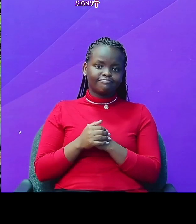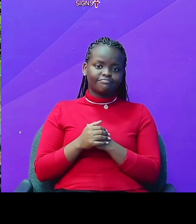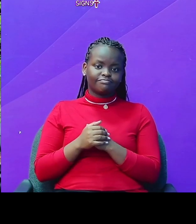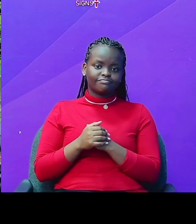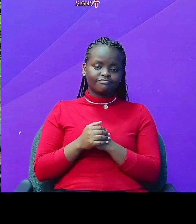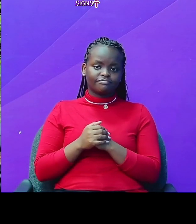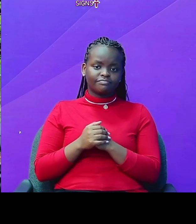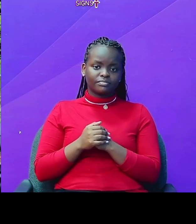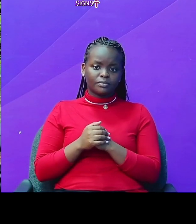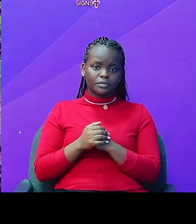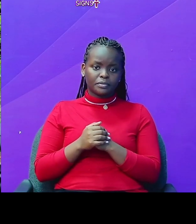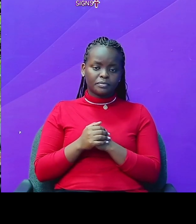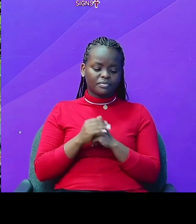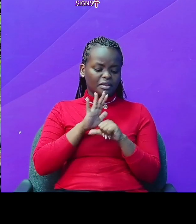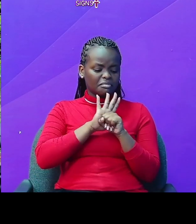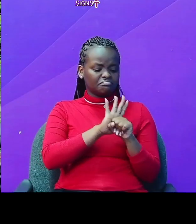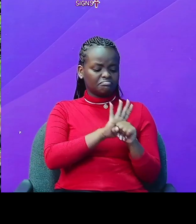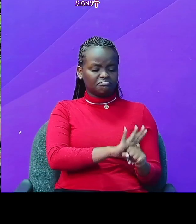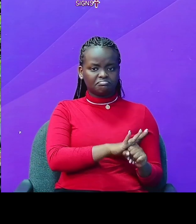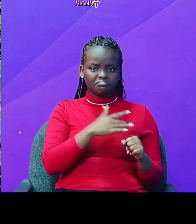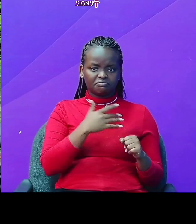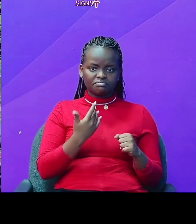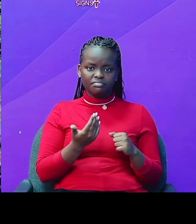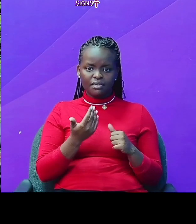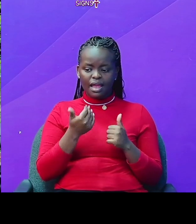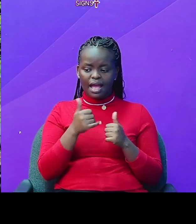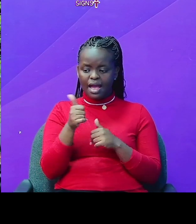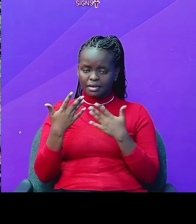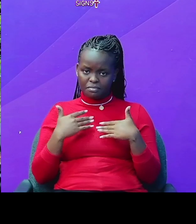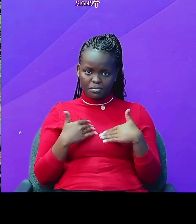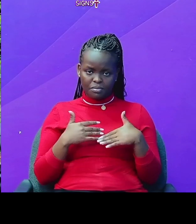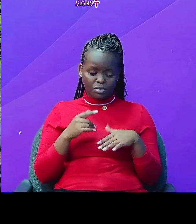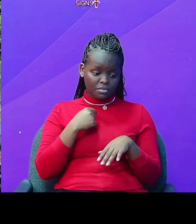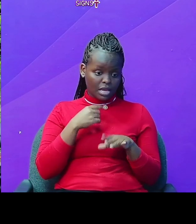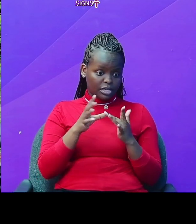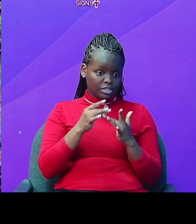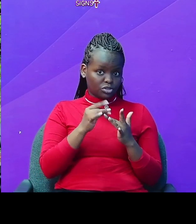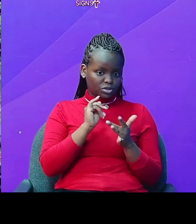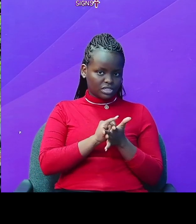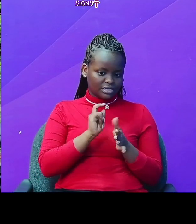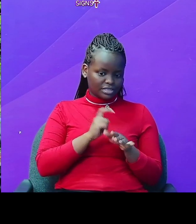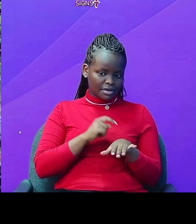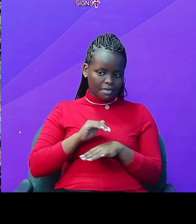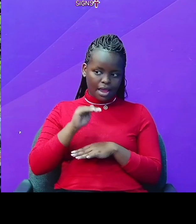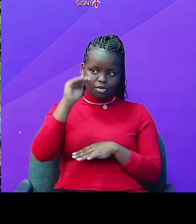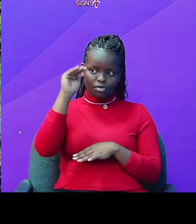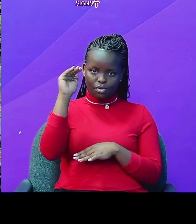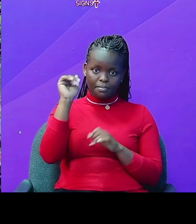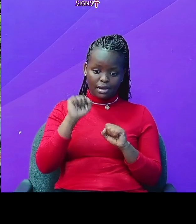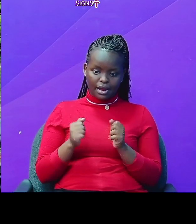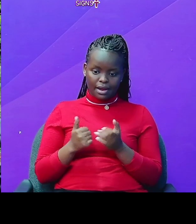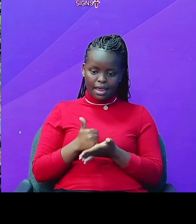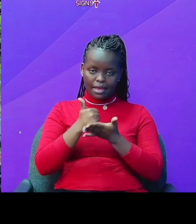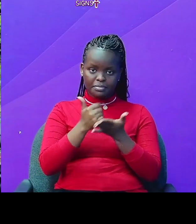being discriminated with other people. So I chose that so that when I grow up, I can help